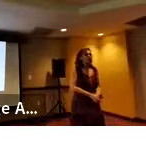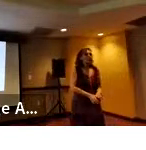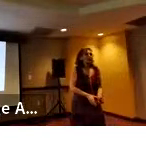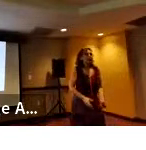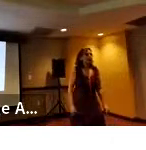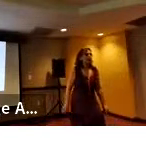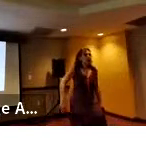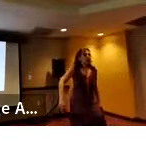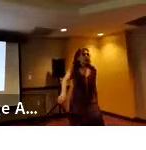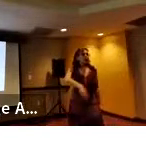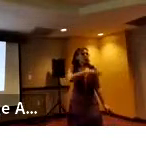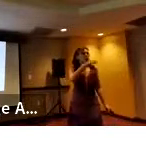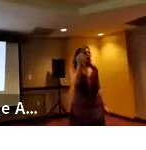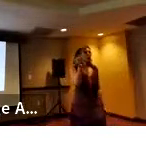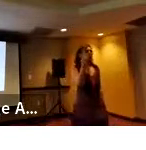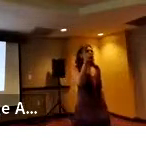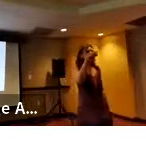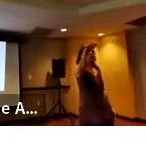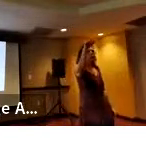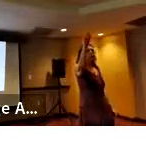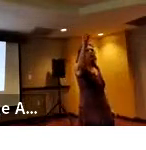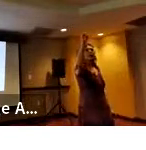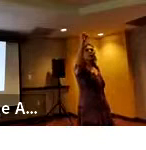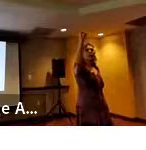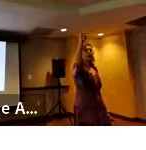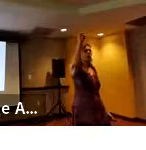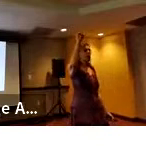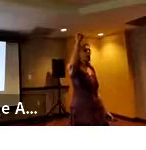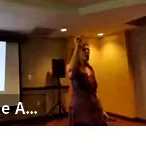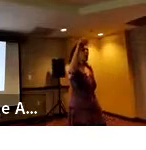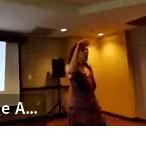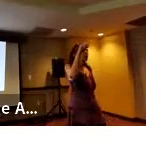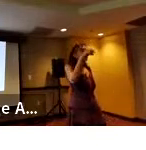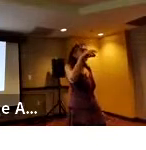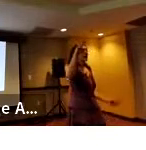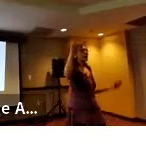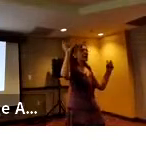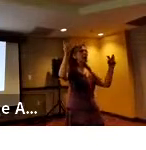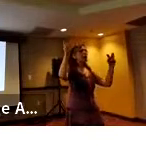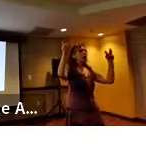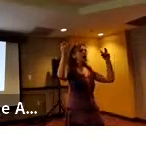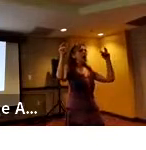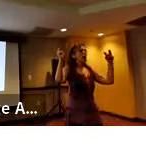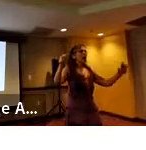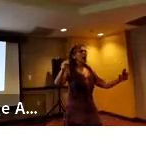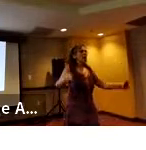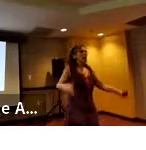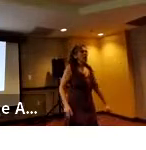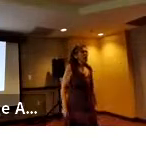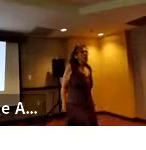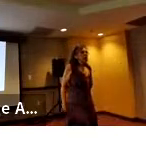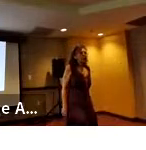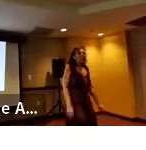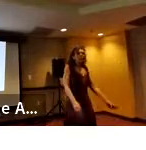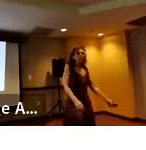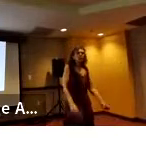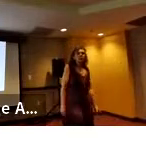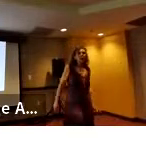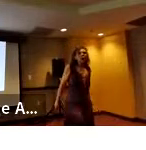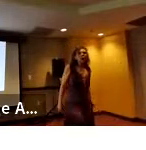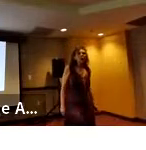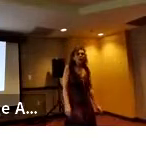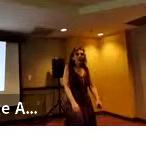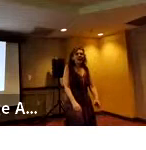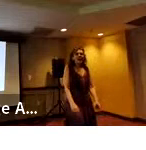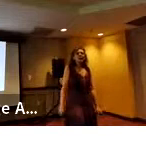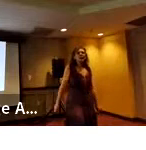see this a million times. You get to a website and there's a little thing in the URL bar that says, download our app. And guess what